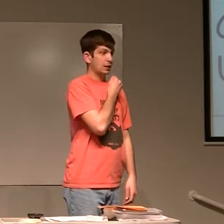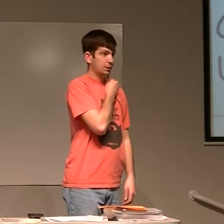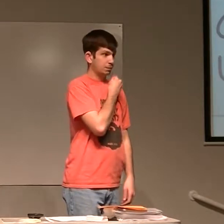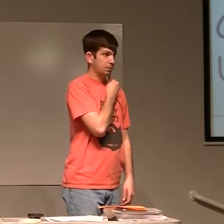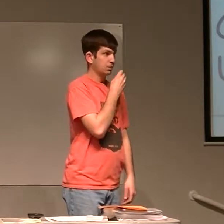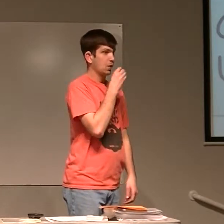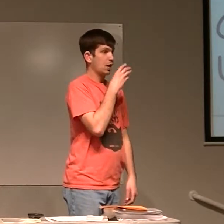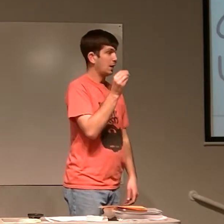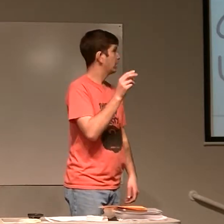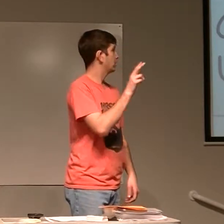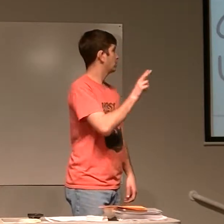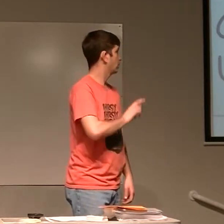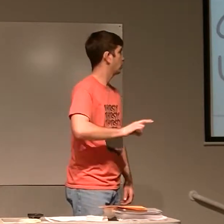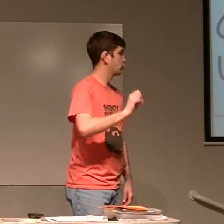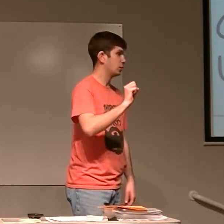Canada and around the U.S.